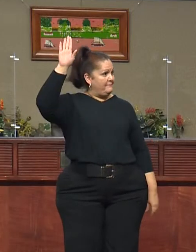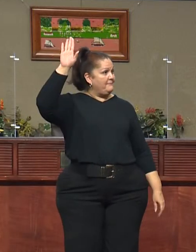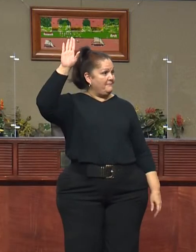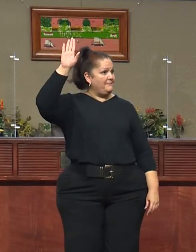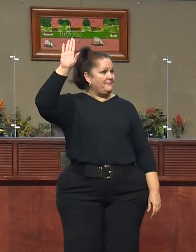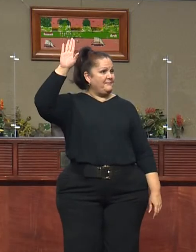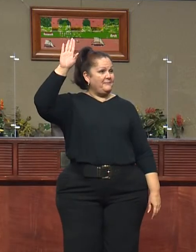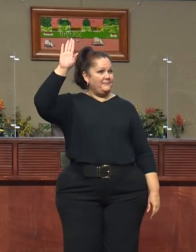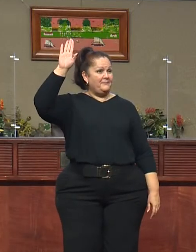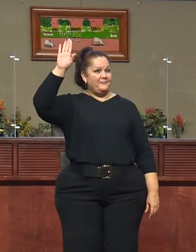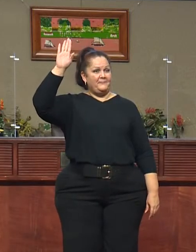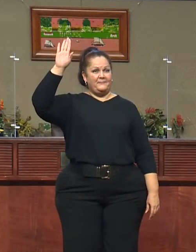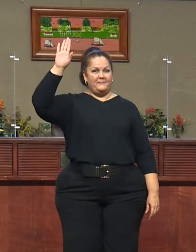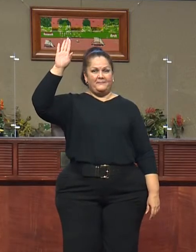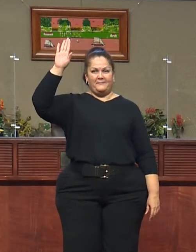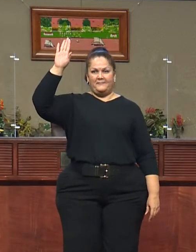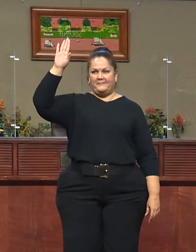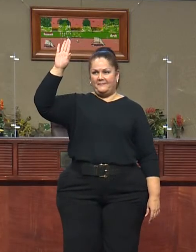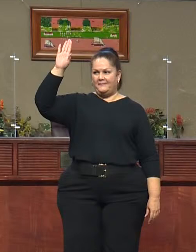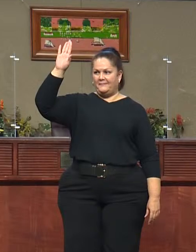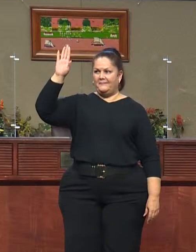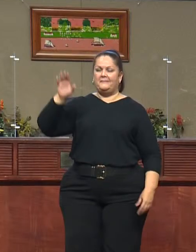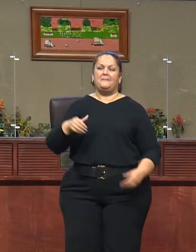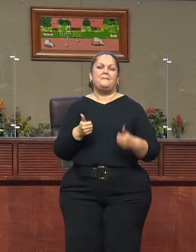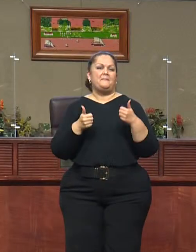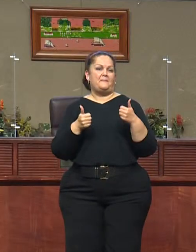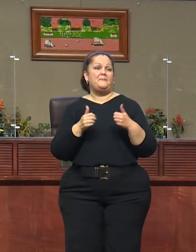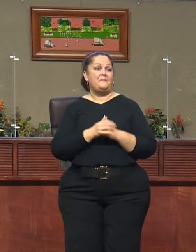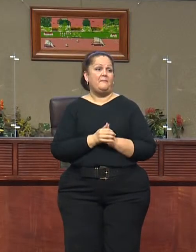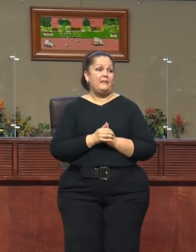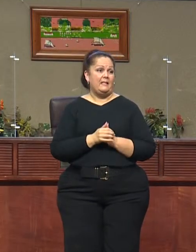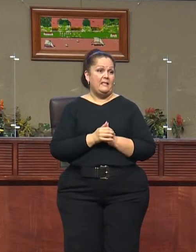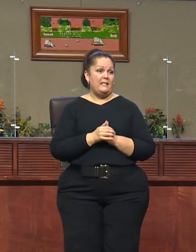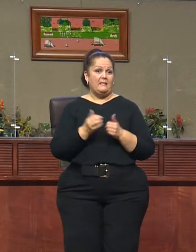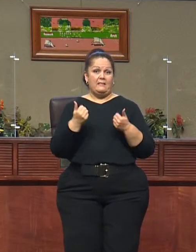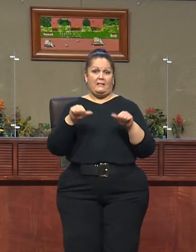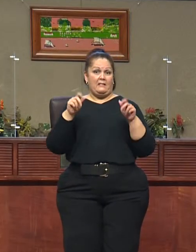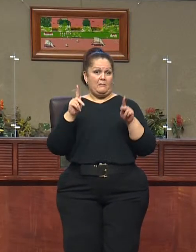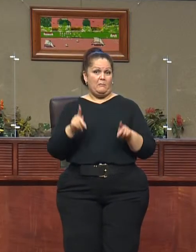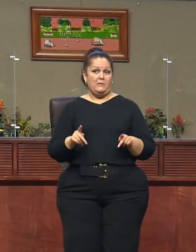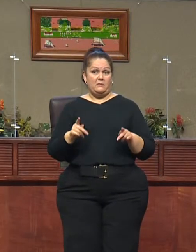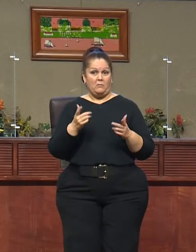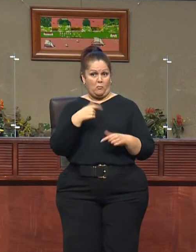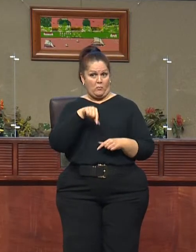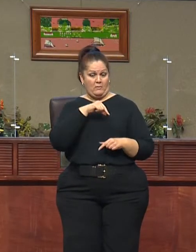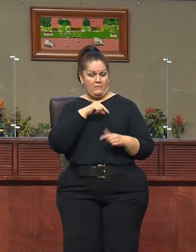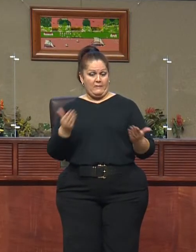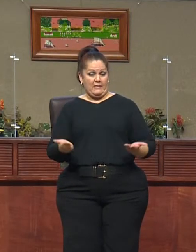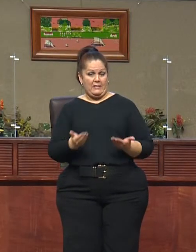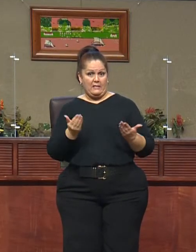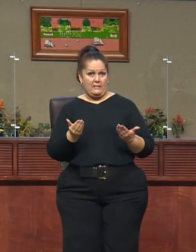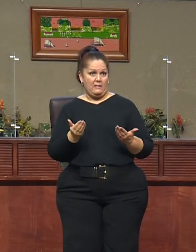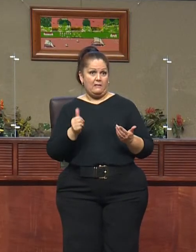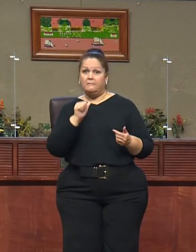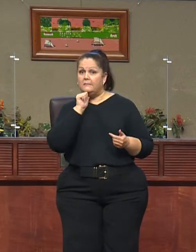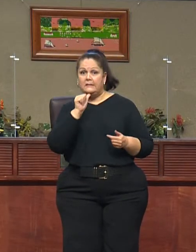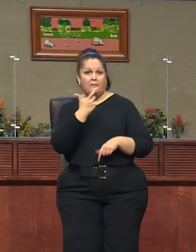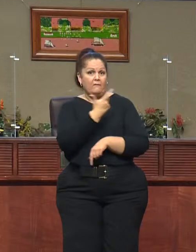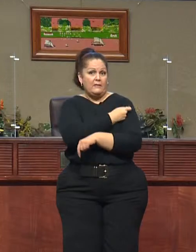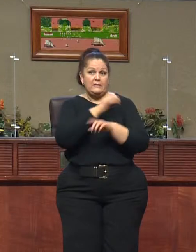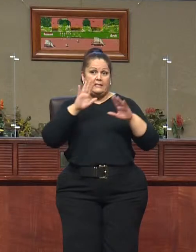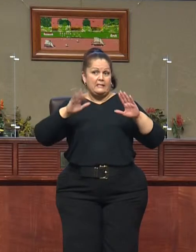A few, okay. So is there anyone in this room who could have been vaccinated that hasn't been